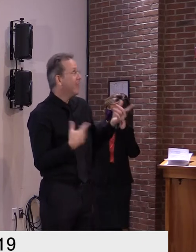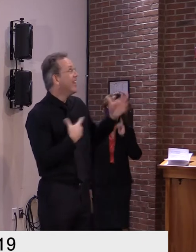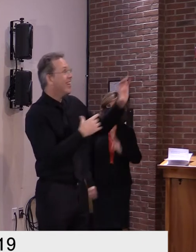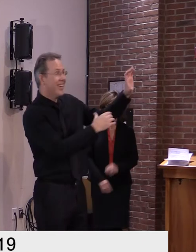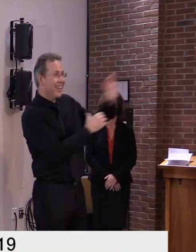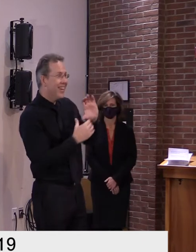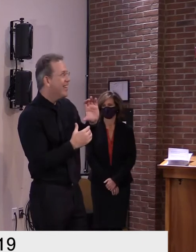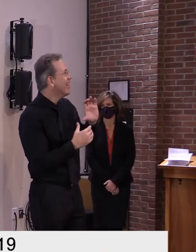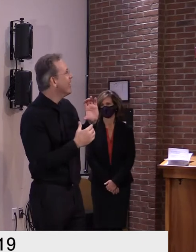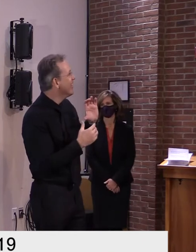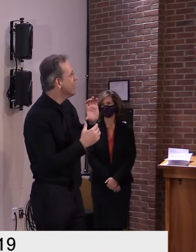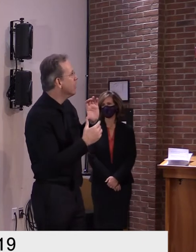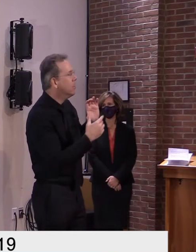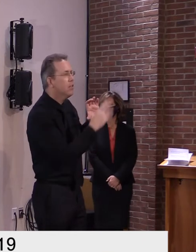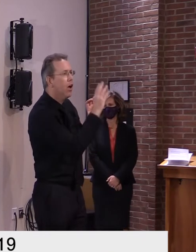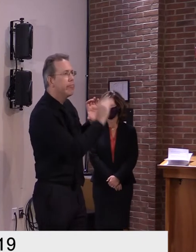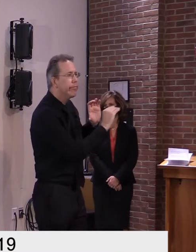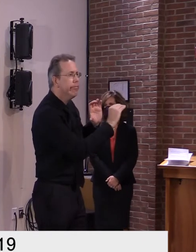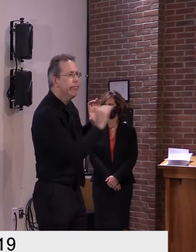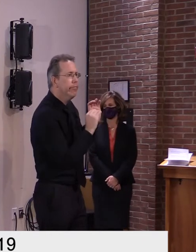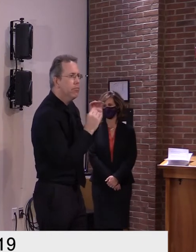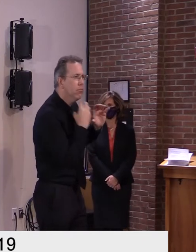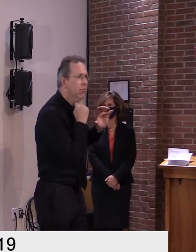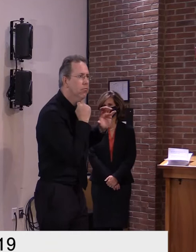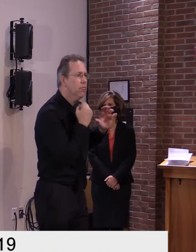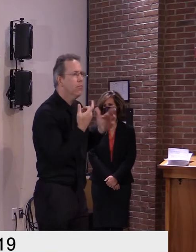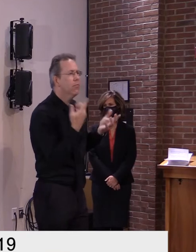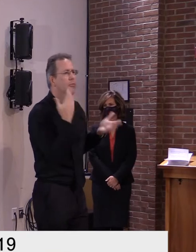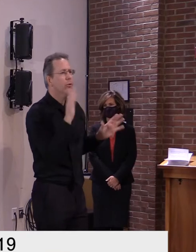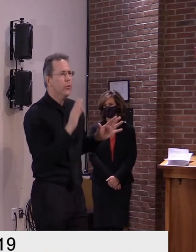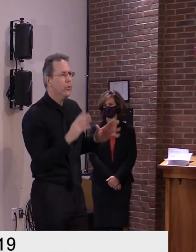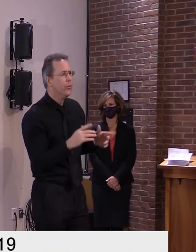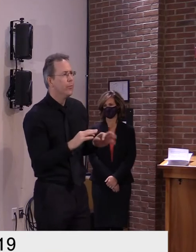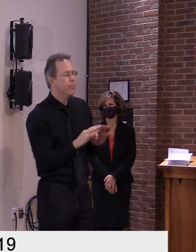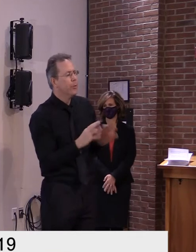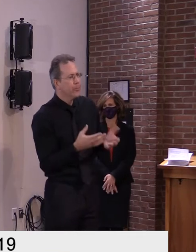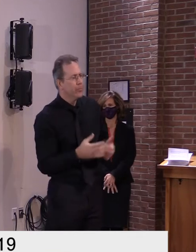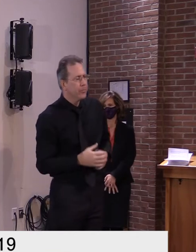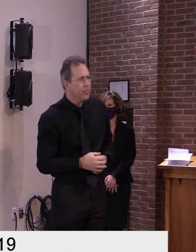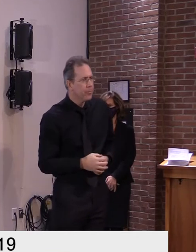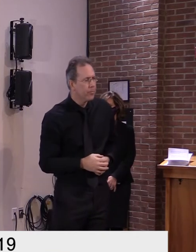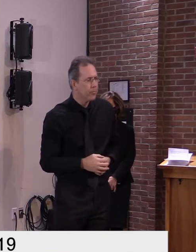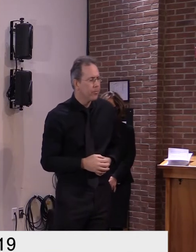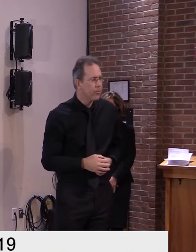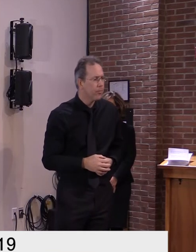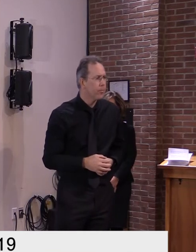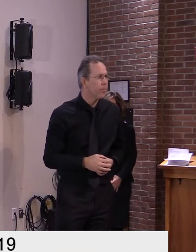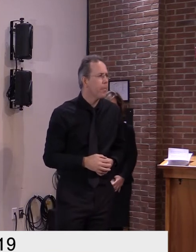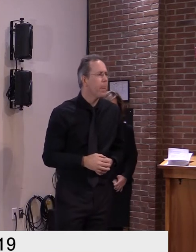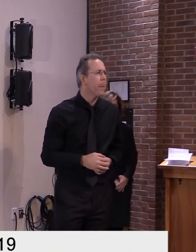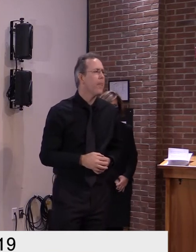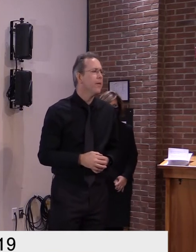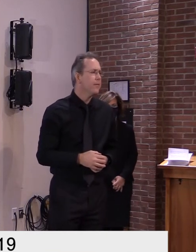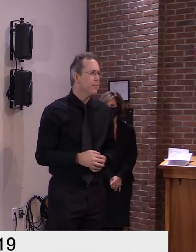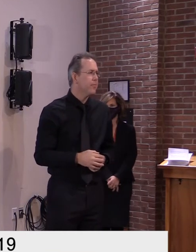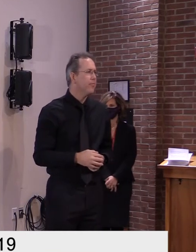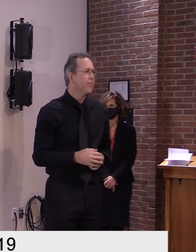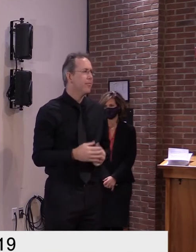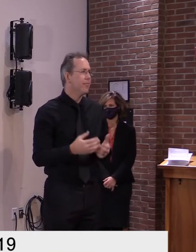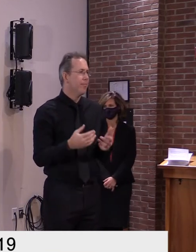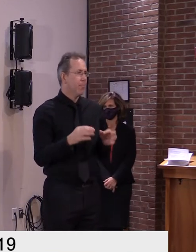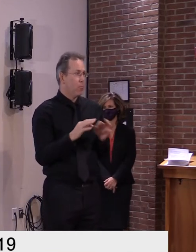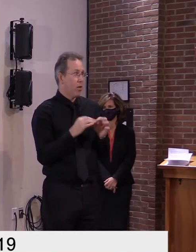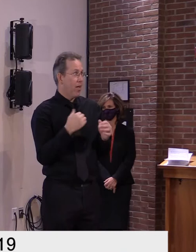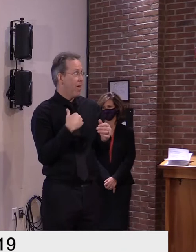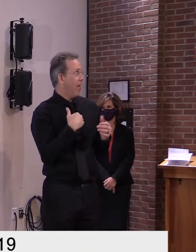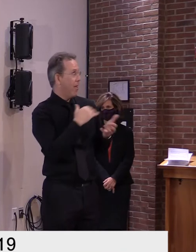hinges on just how fast we can get the vaccine into the state. And then we can deploy it with the mechanisms